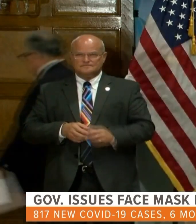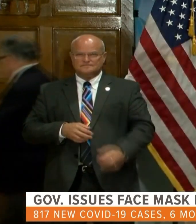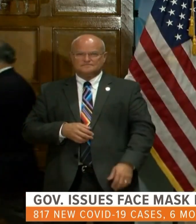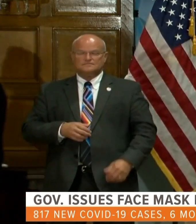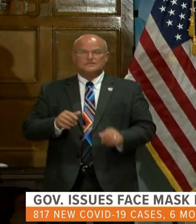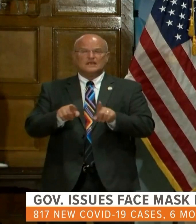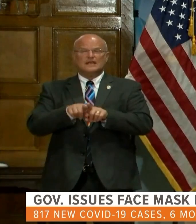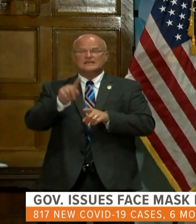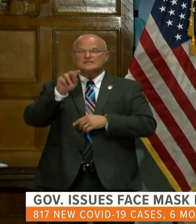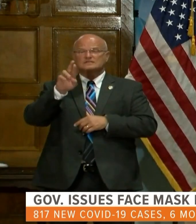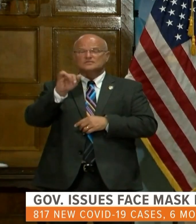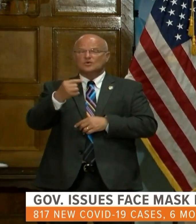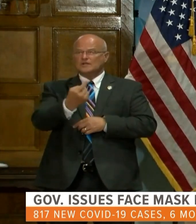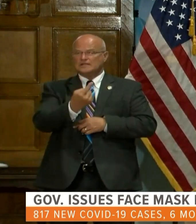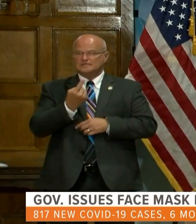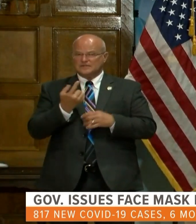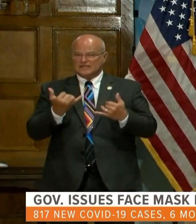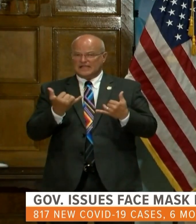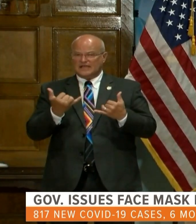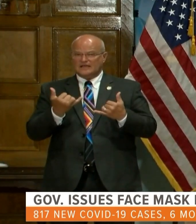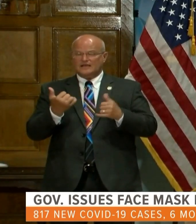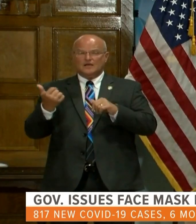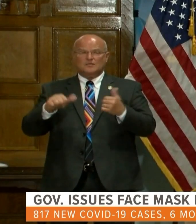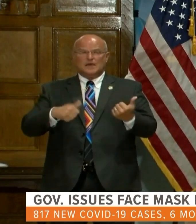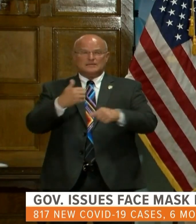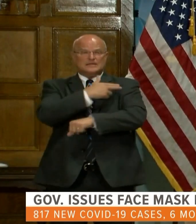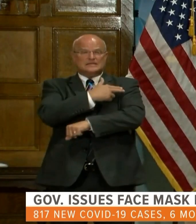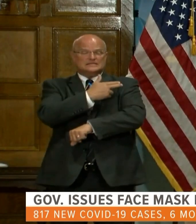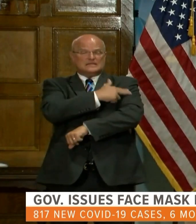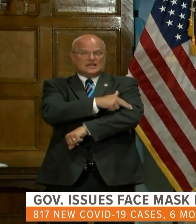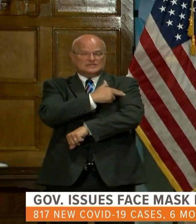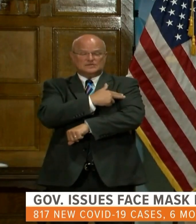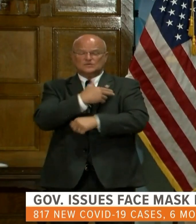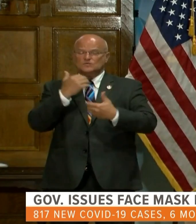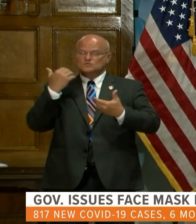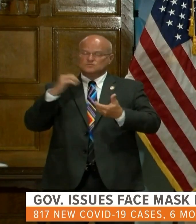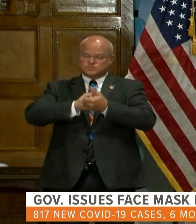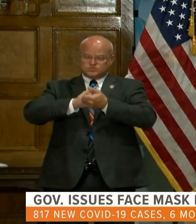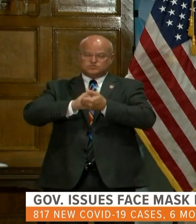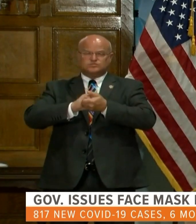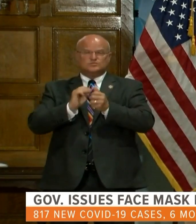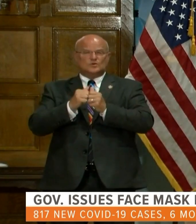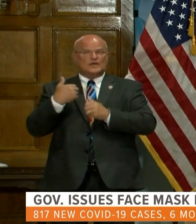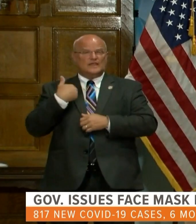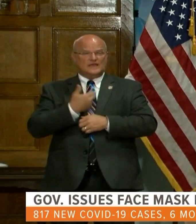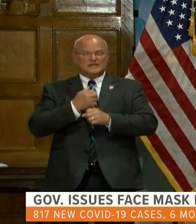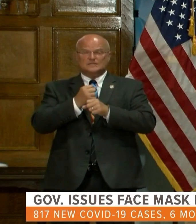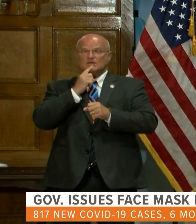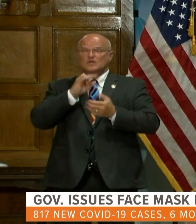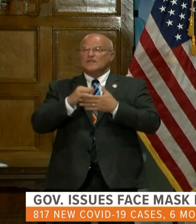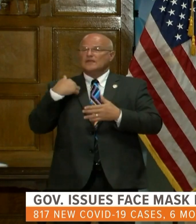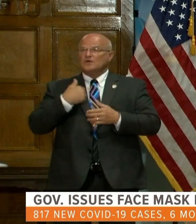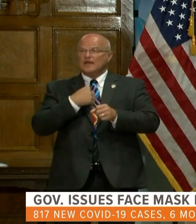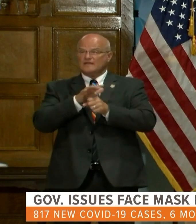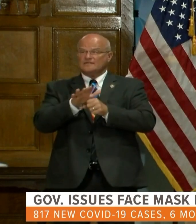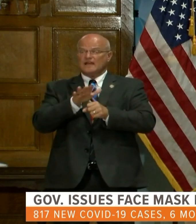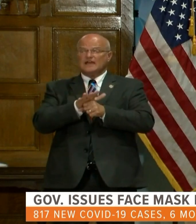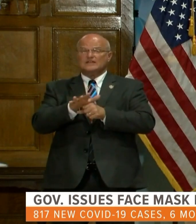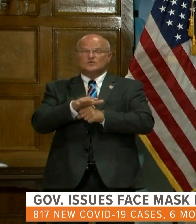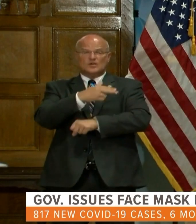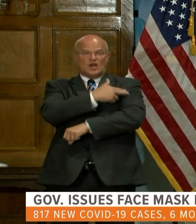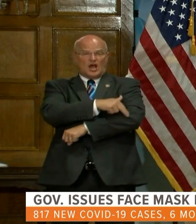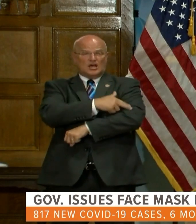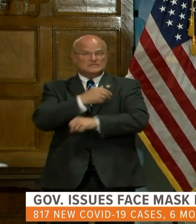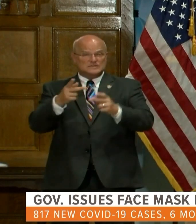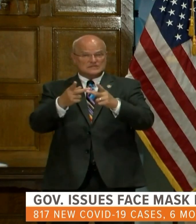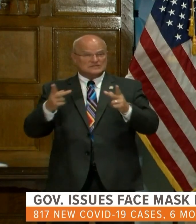And as Troy comes, let me just say Baptist Health System has really been a great partner in making sure we have adequate